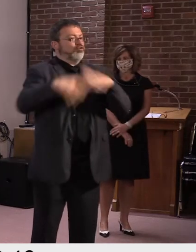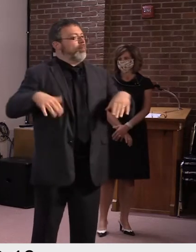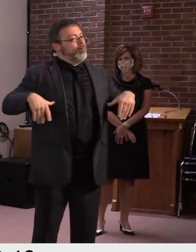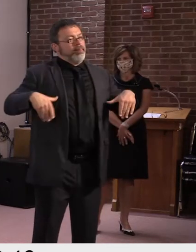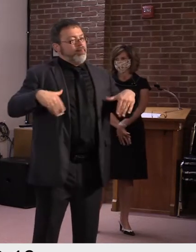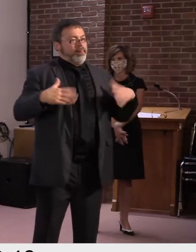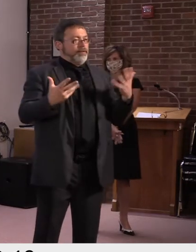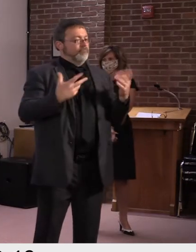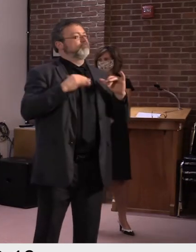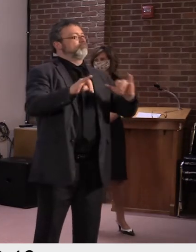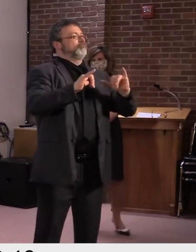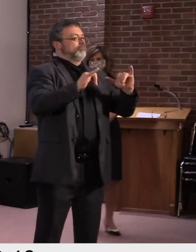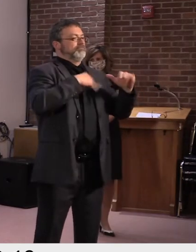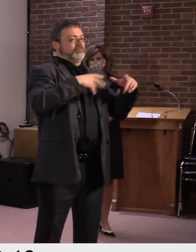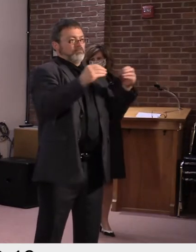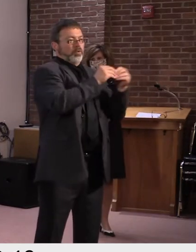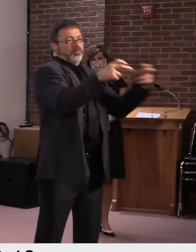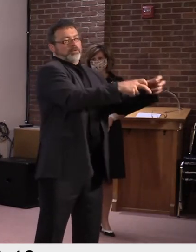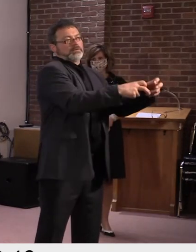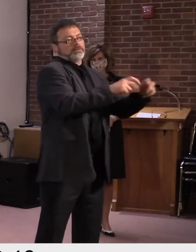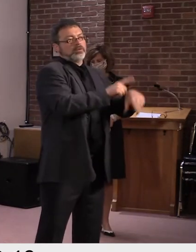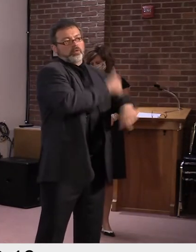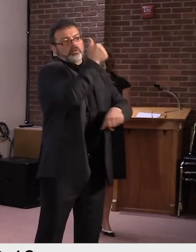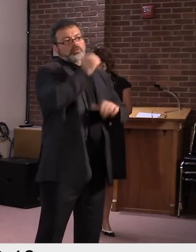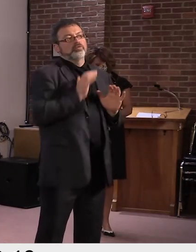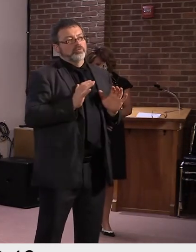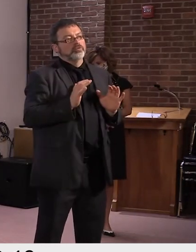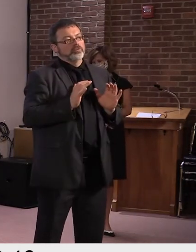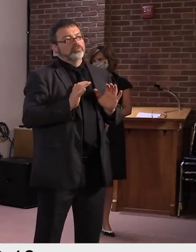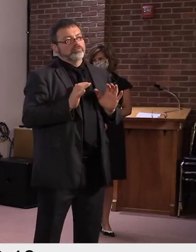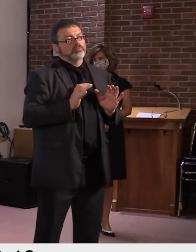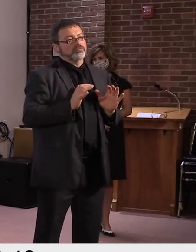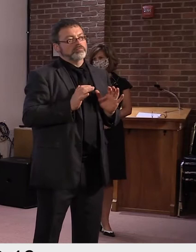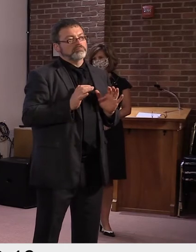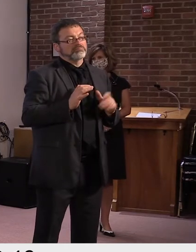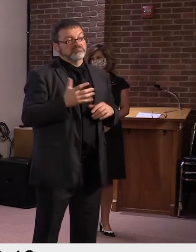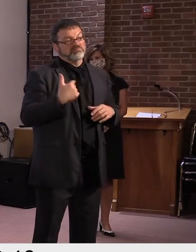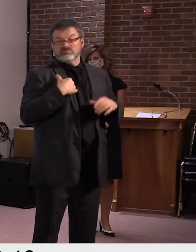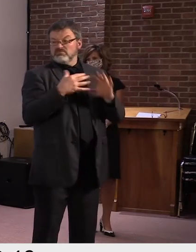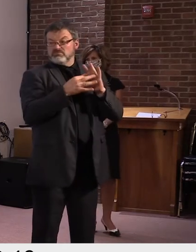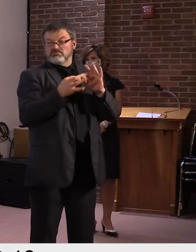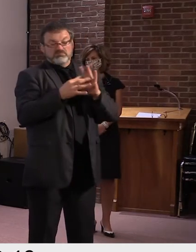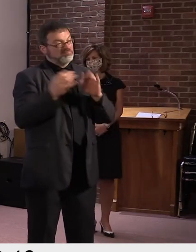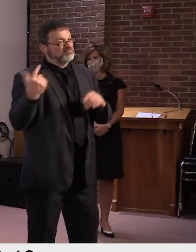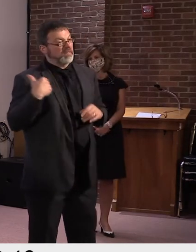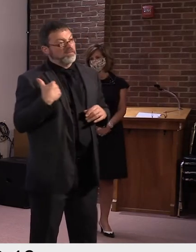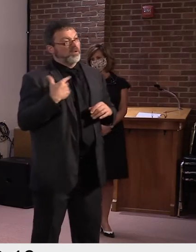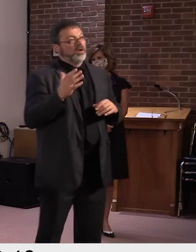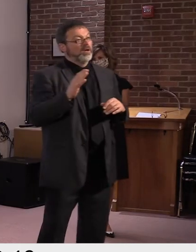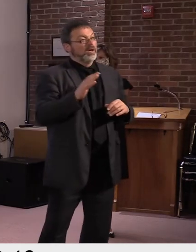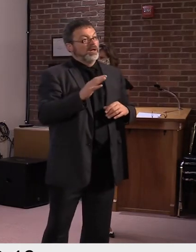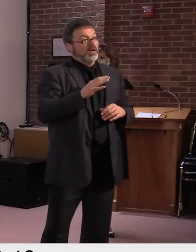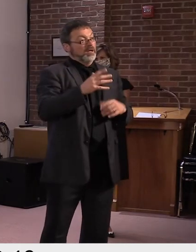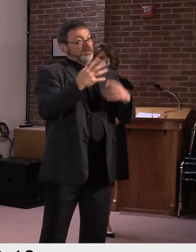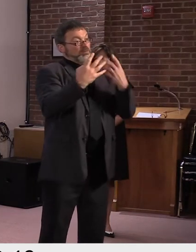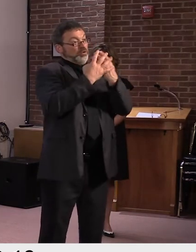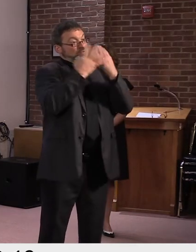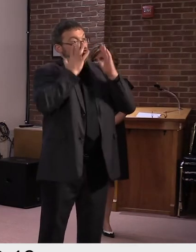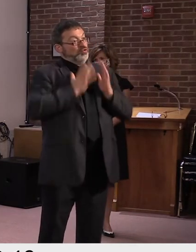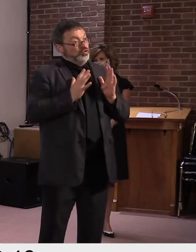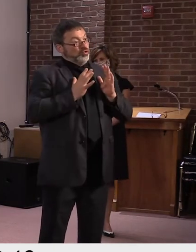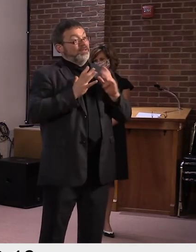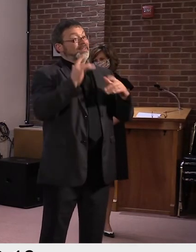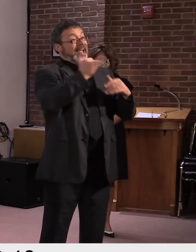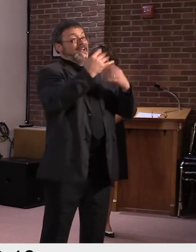greatest threat with our correctional facility right now are new intakes coming in. As you know, we had the